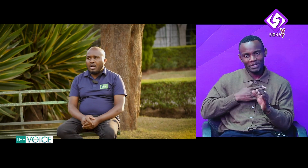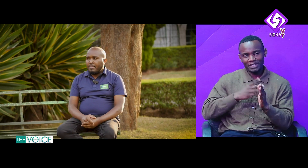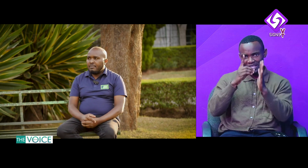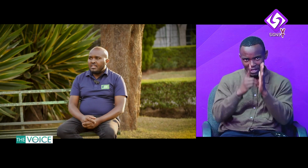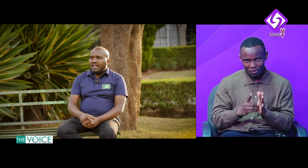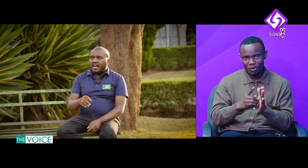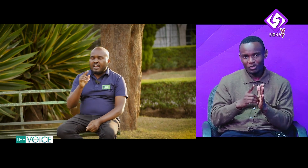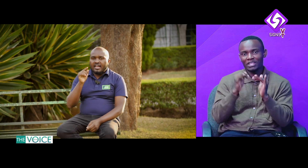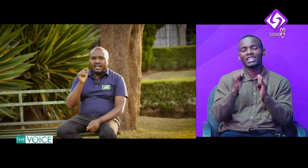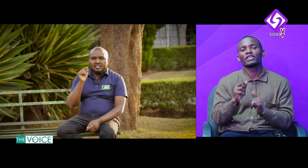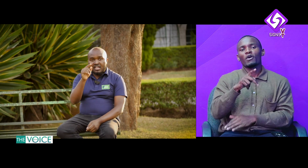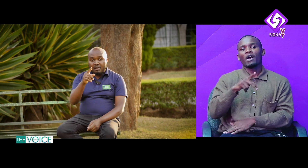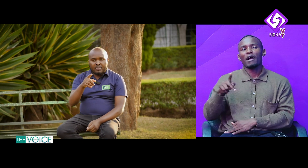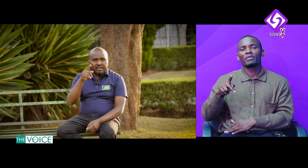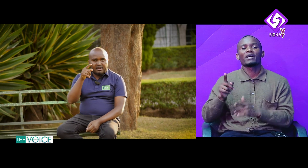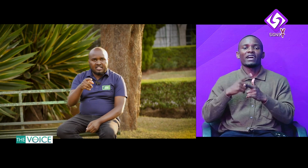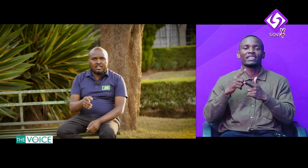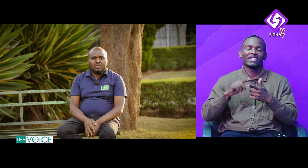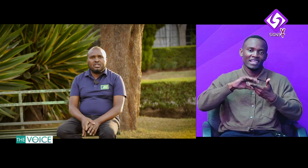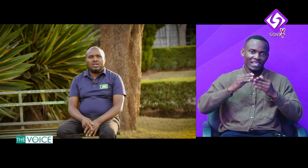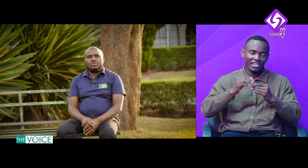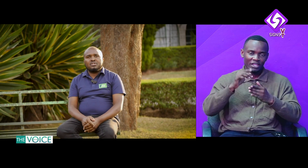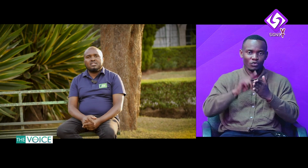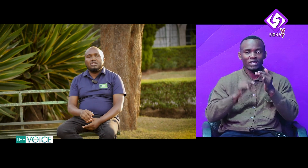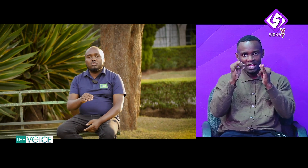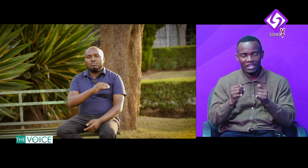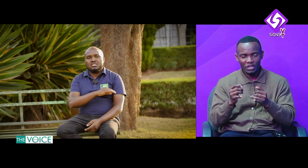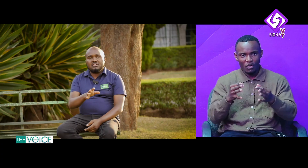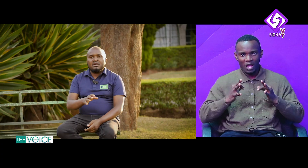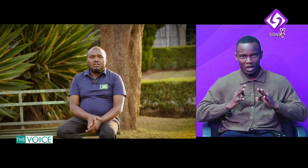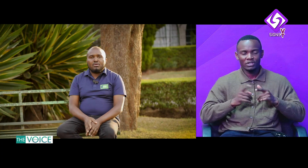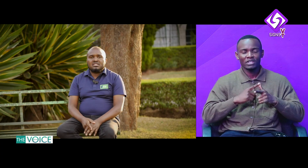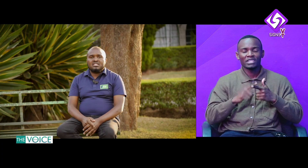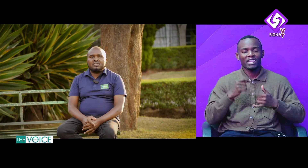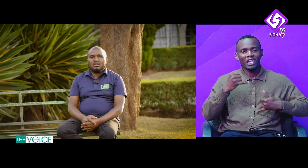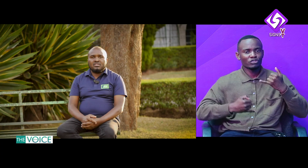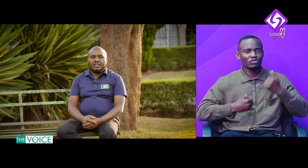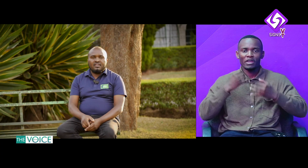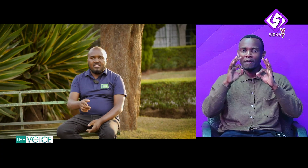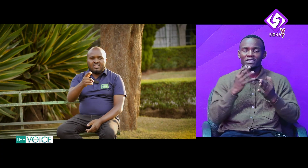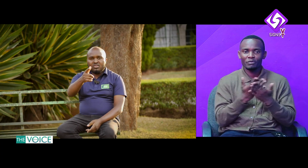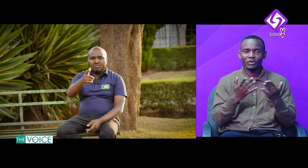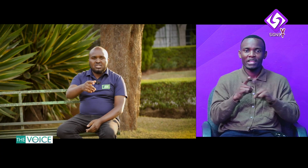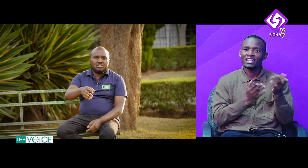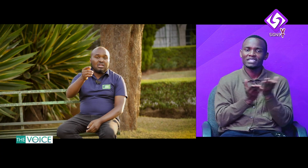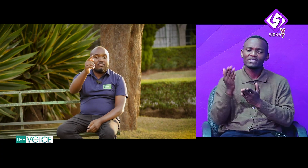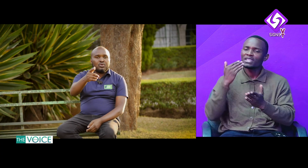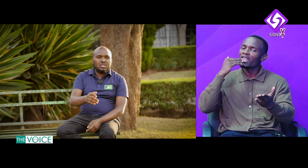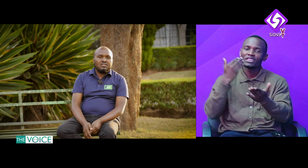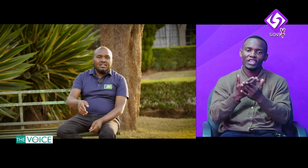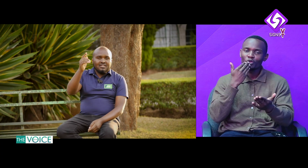the new app, and sign up and create a new account with us and enjoy amazing products and services out there. Thank you so much.